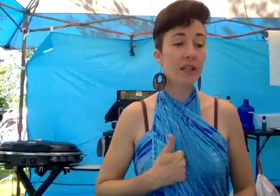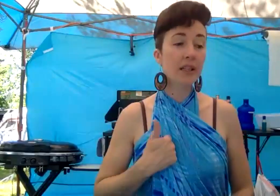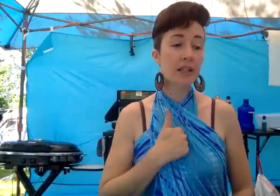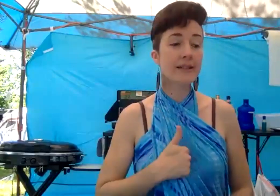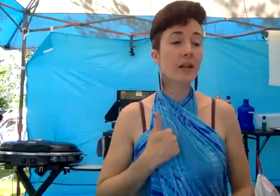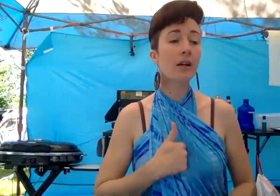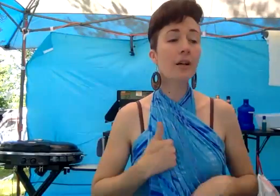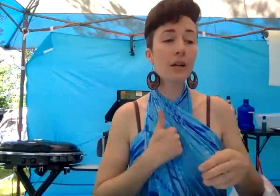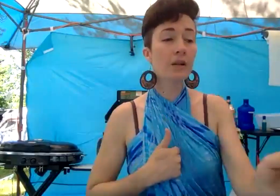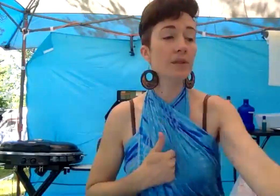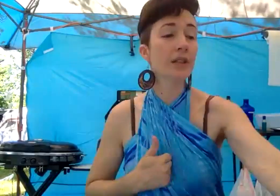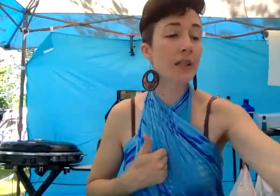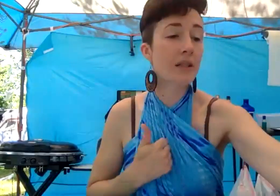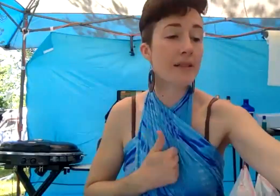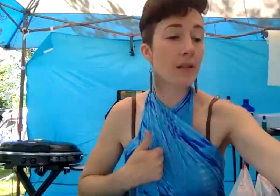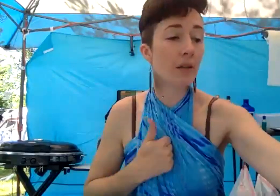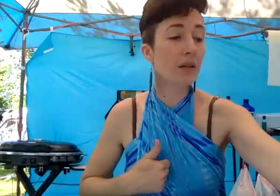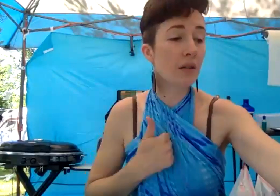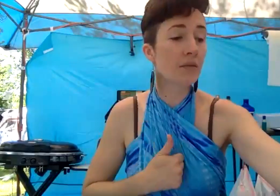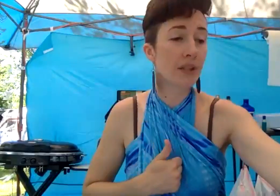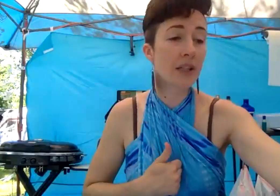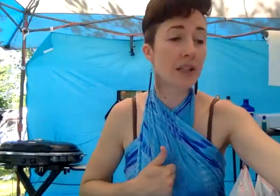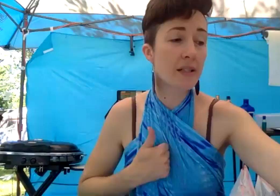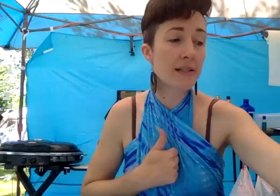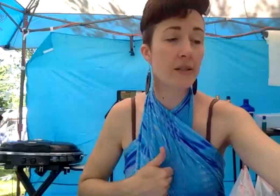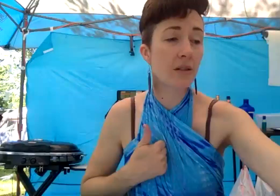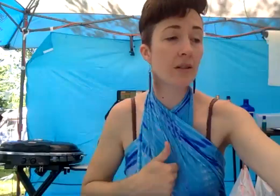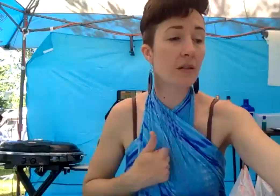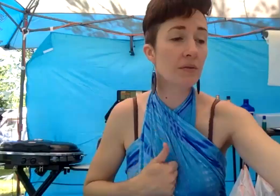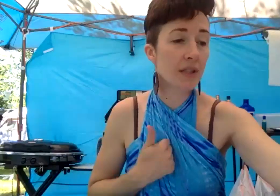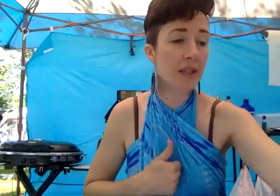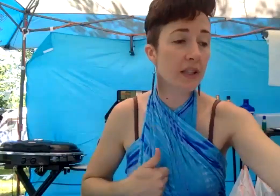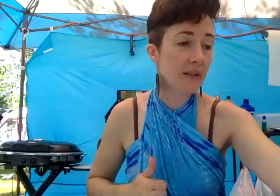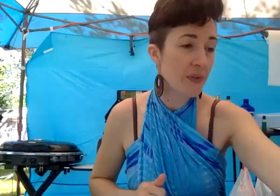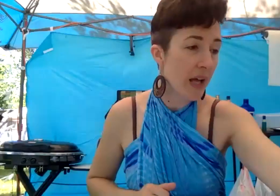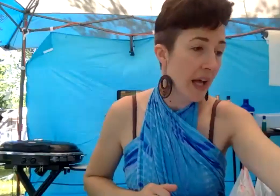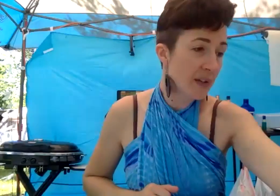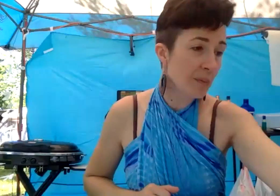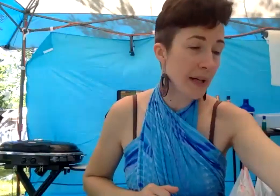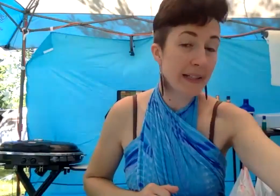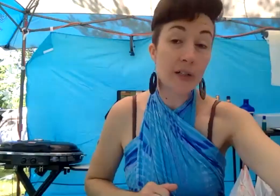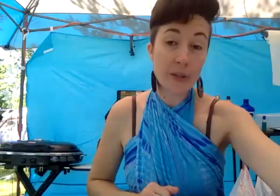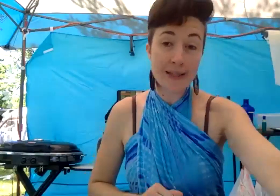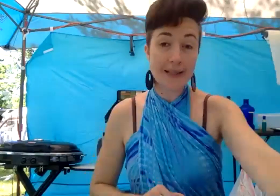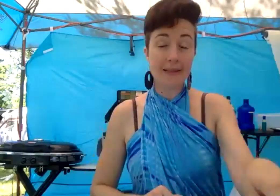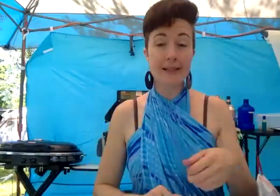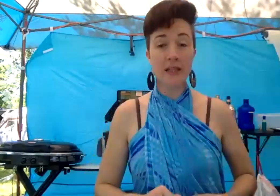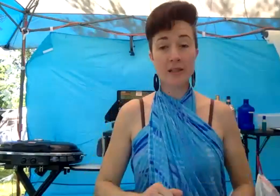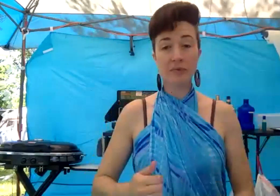Sorry, sorry, sorry, sorry. And you might notice that the signs